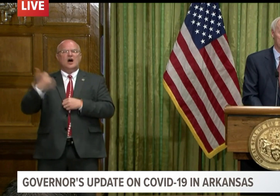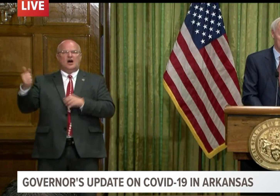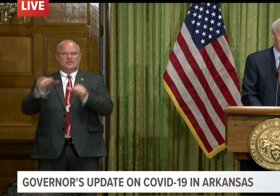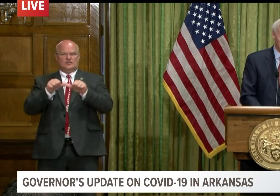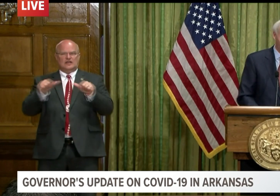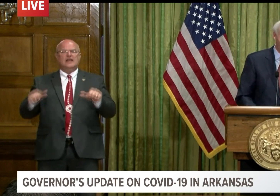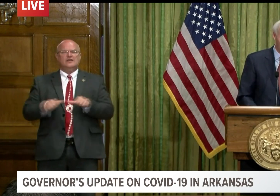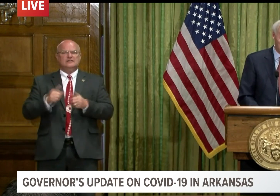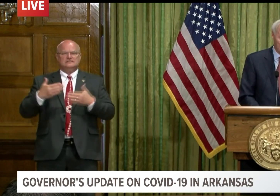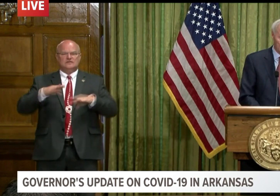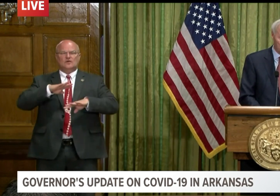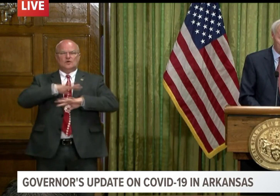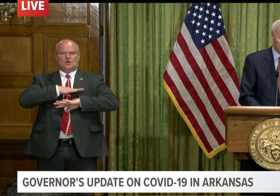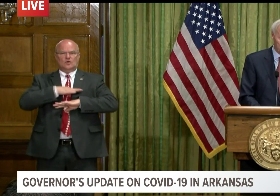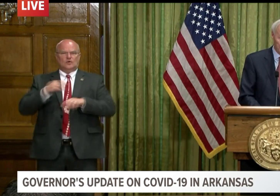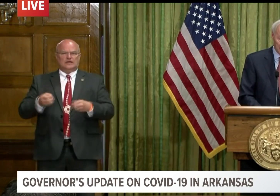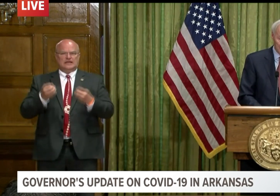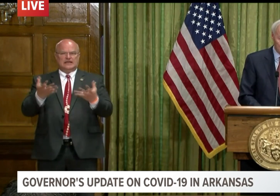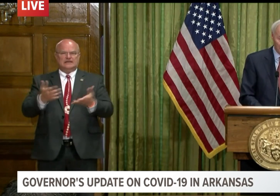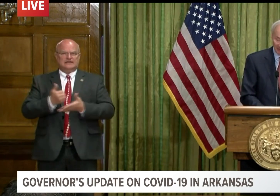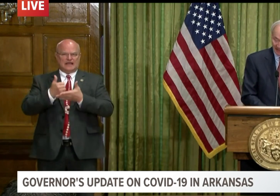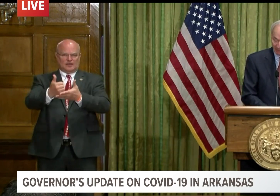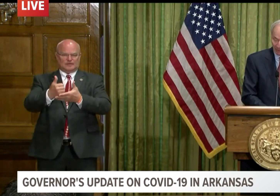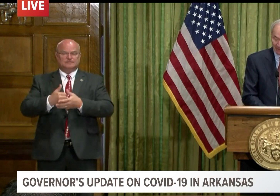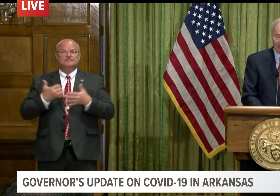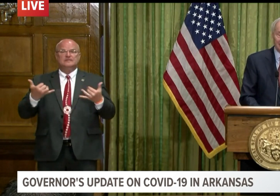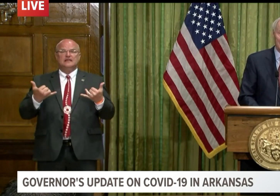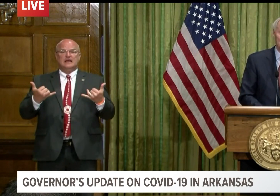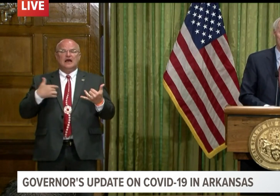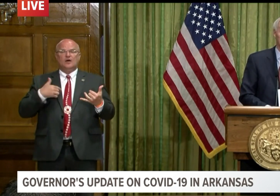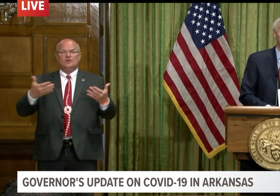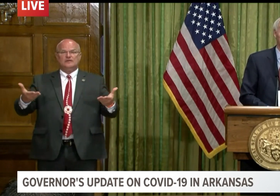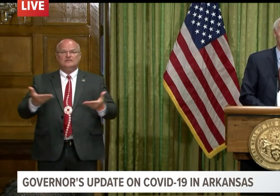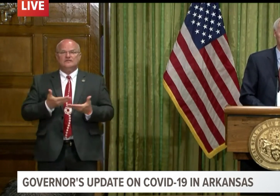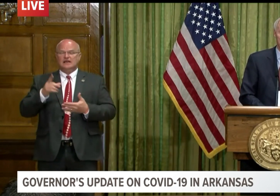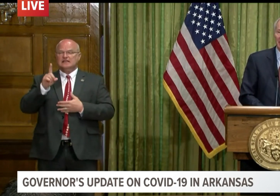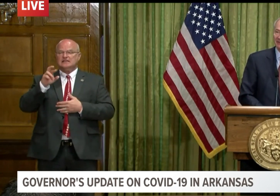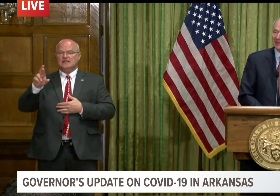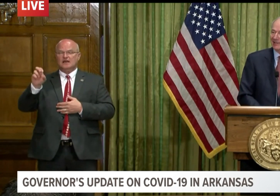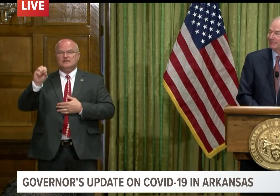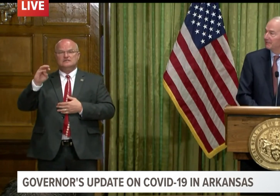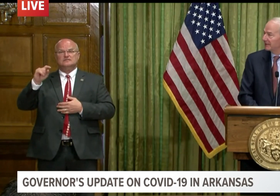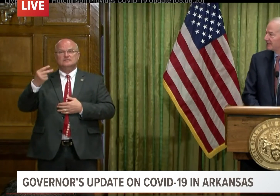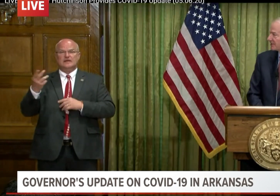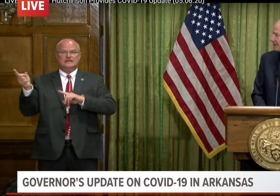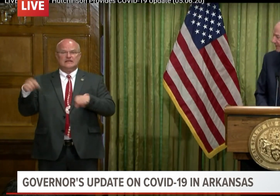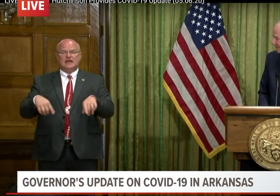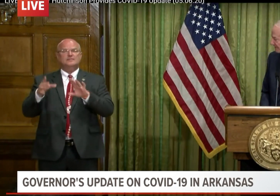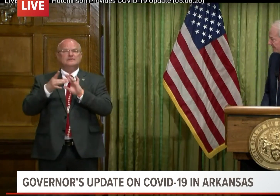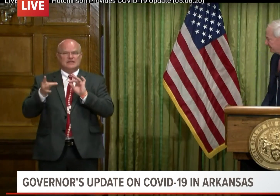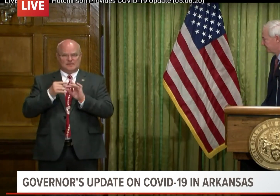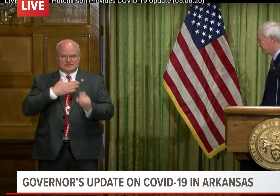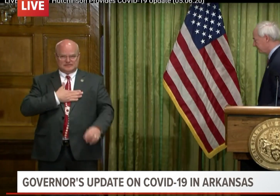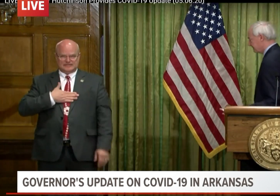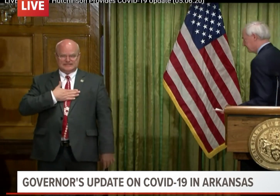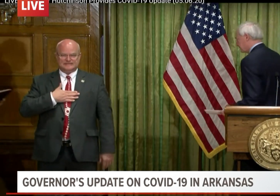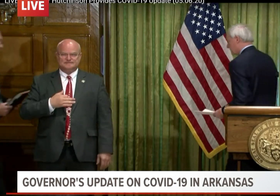of relief that we can provide with them. With that, I wanted to invite Dr. Smith to come and make his